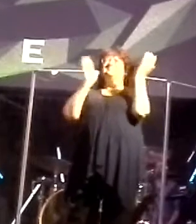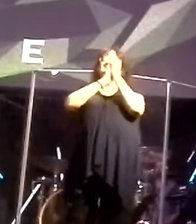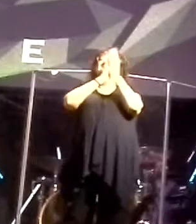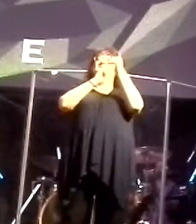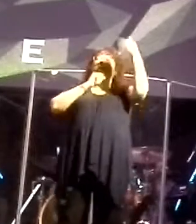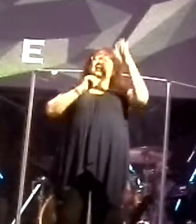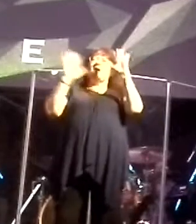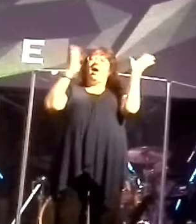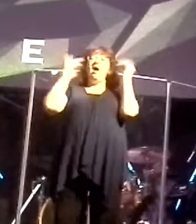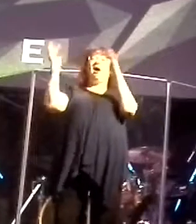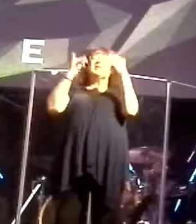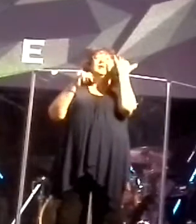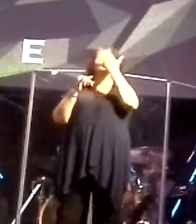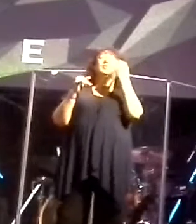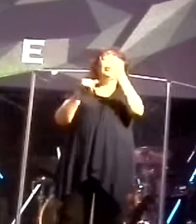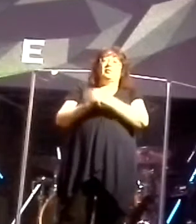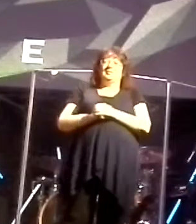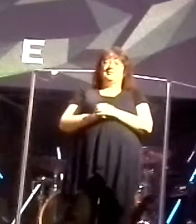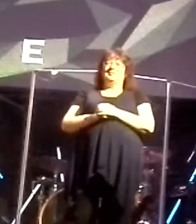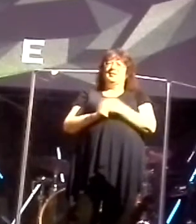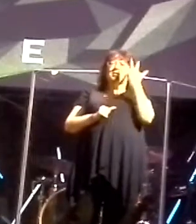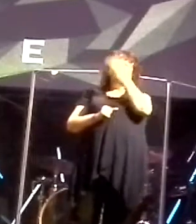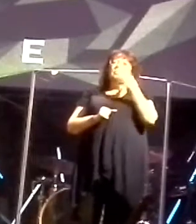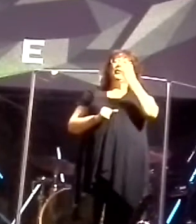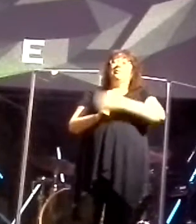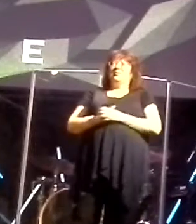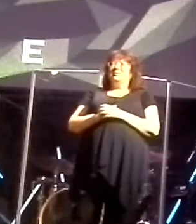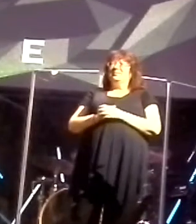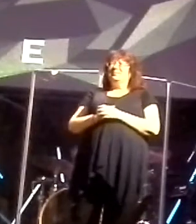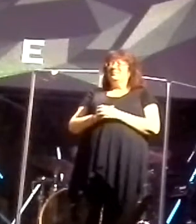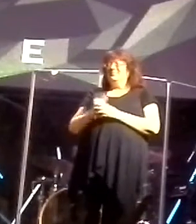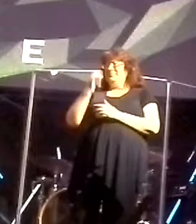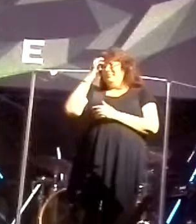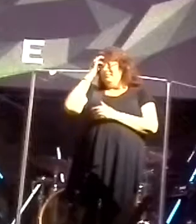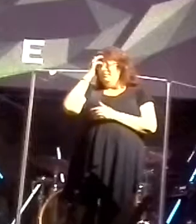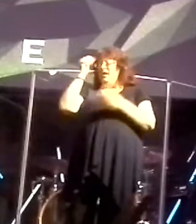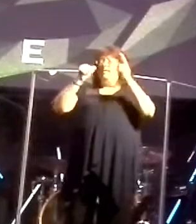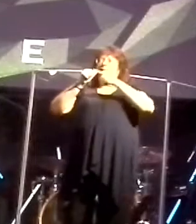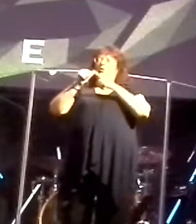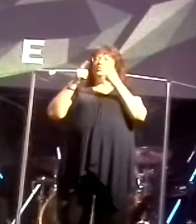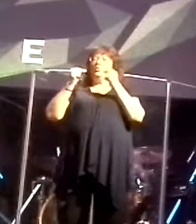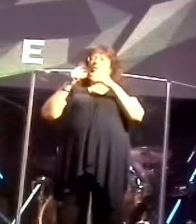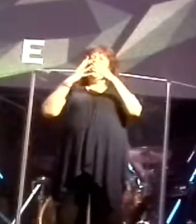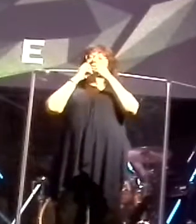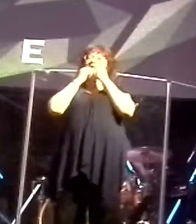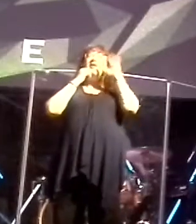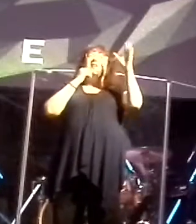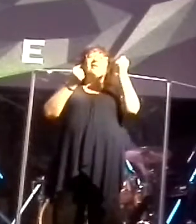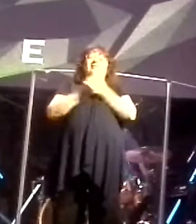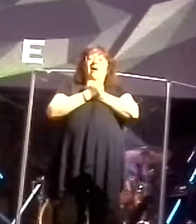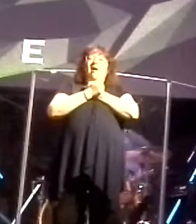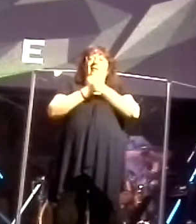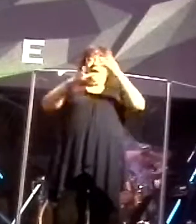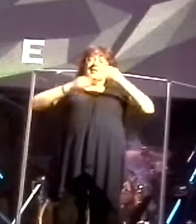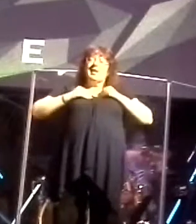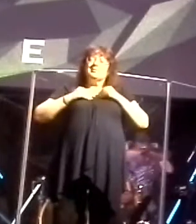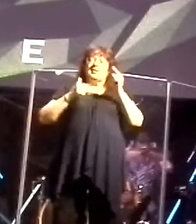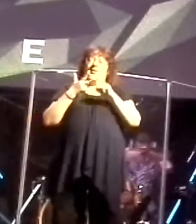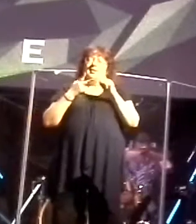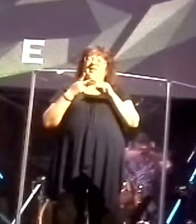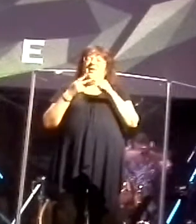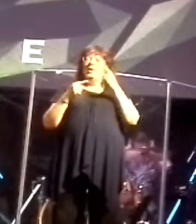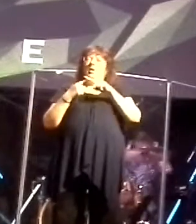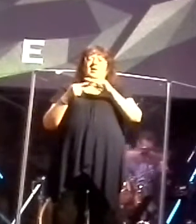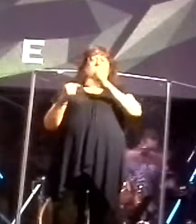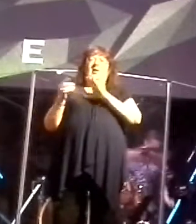God a huge hand today. That's so beautiful. So beautiful. The first thing is to embrace His love. The second thing is something